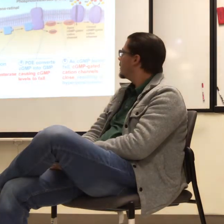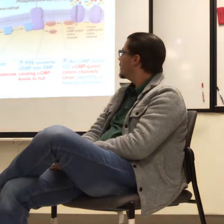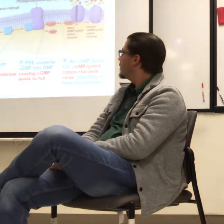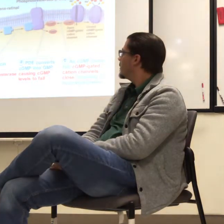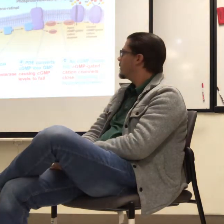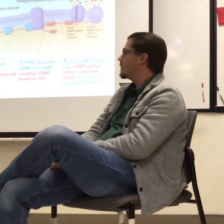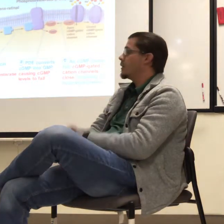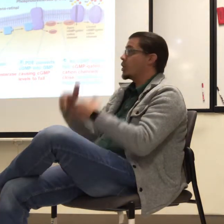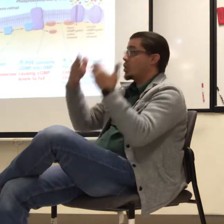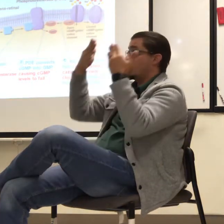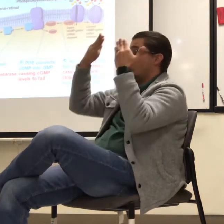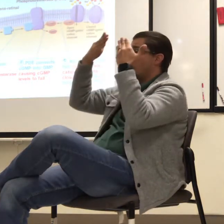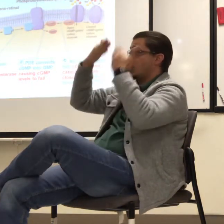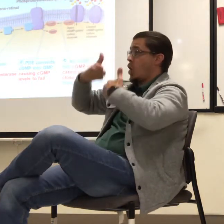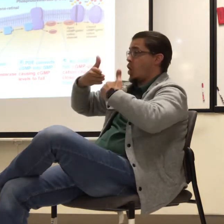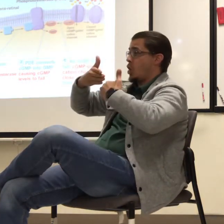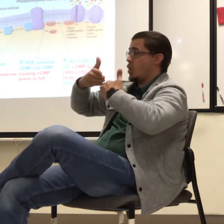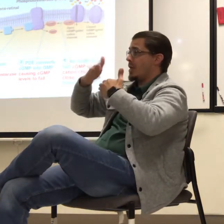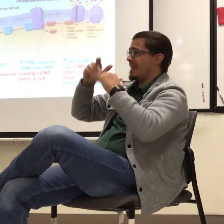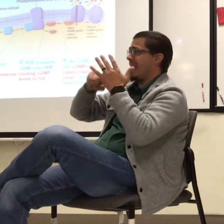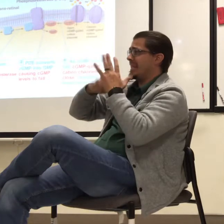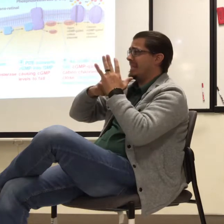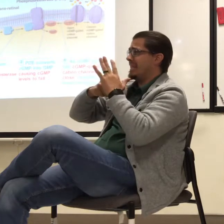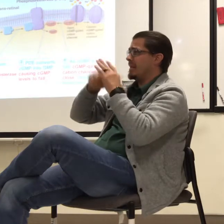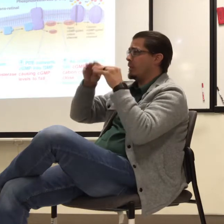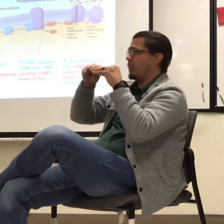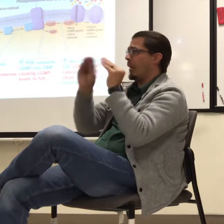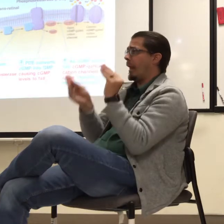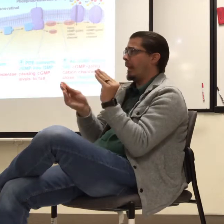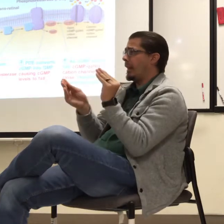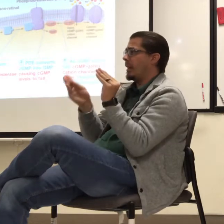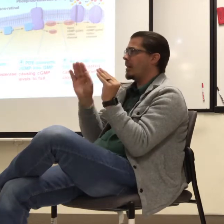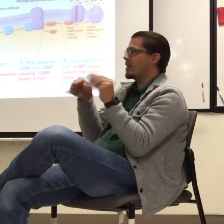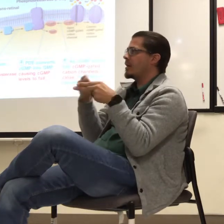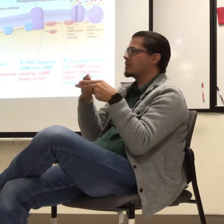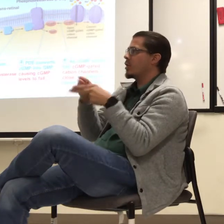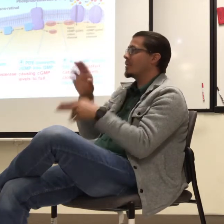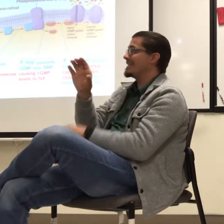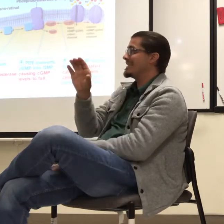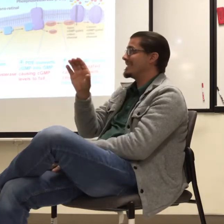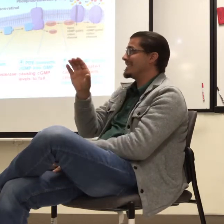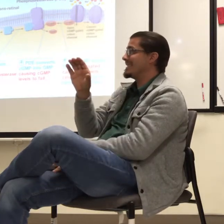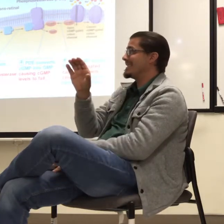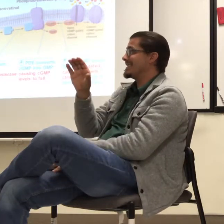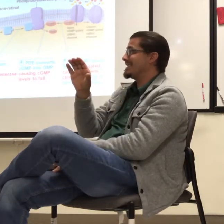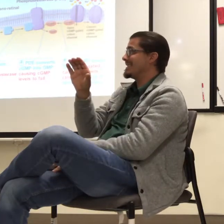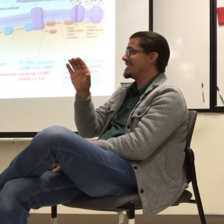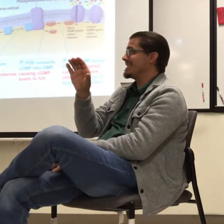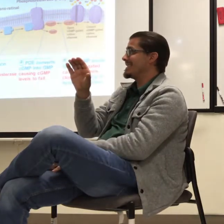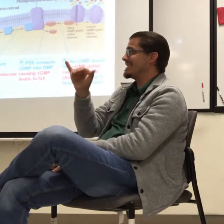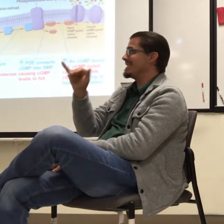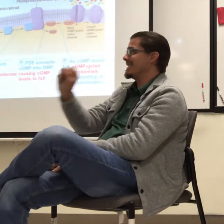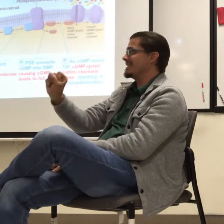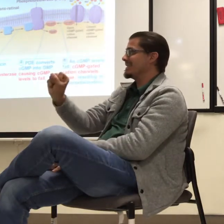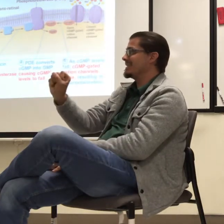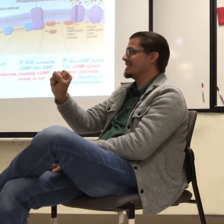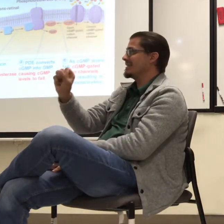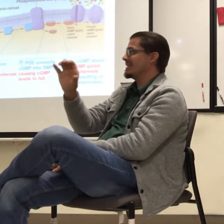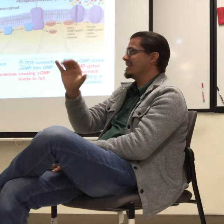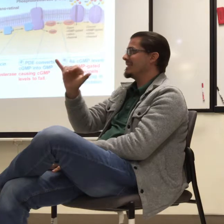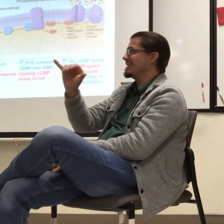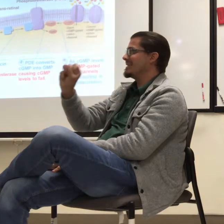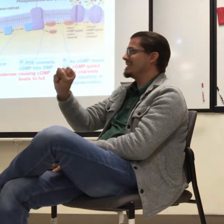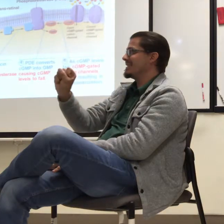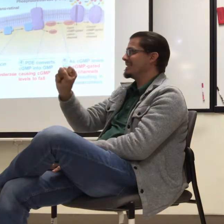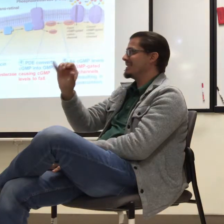In the dark, the skeleton key would be bent. They call that the cis form, cis trans in the chemistry term. But